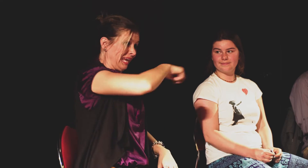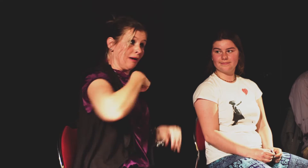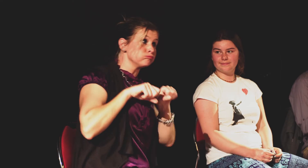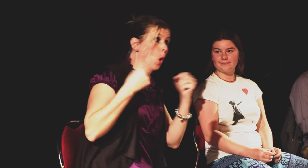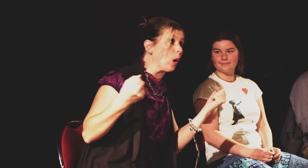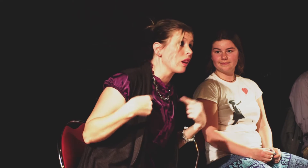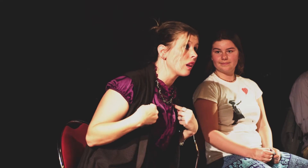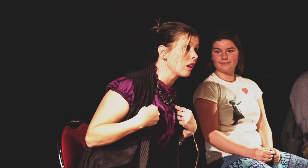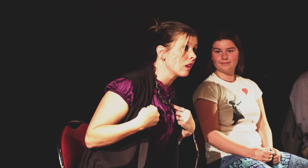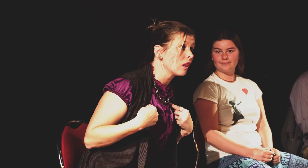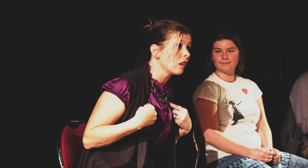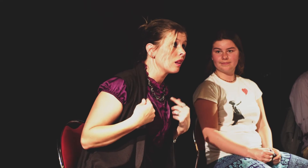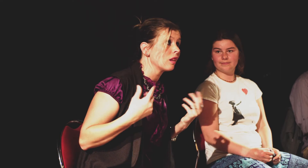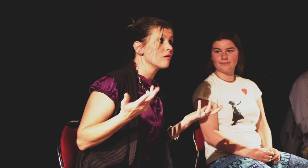Go figure. Are we broken?